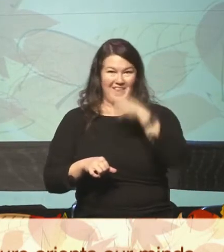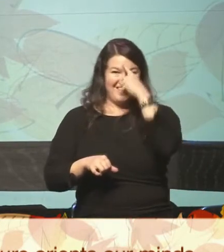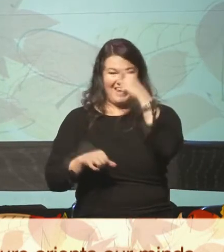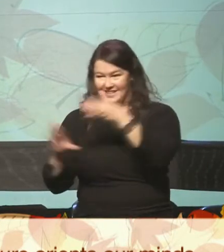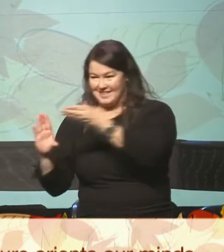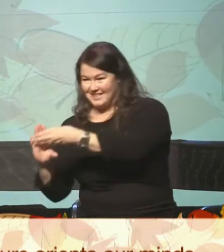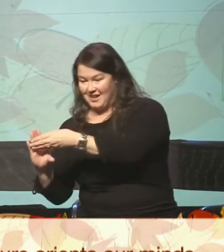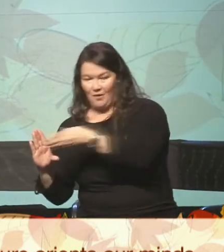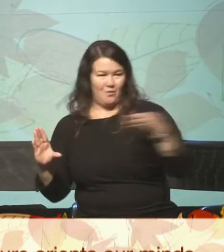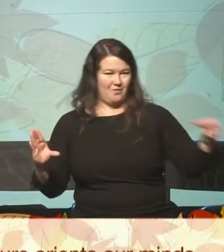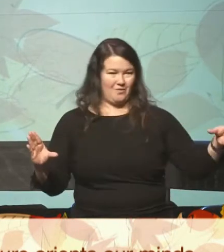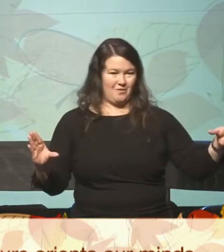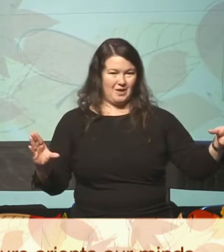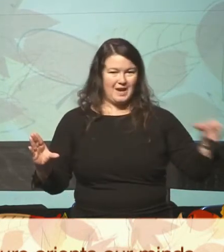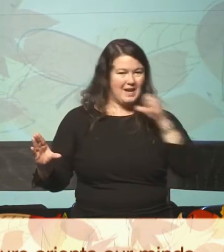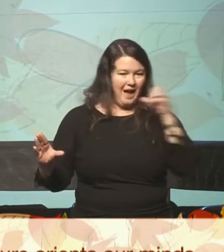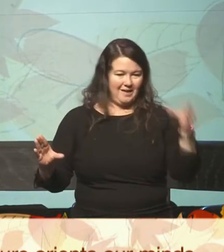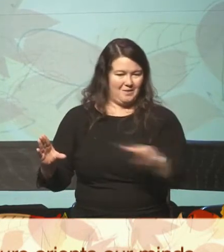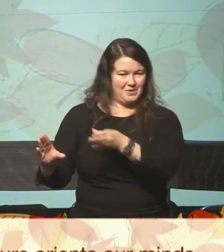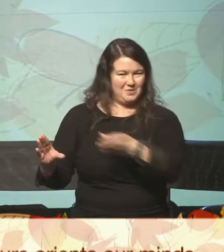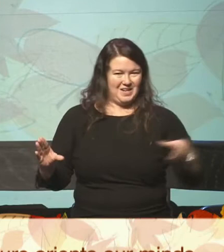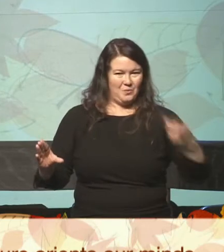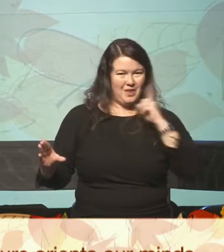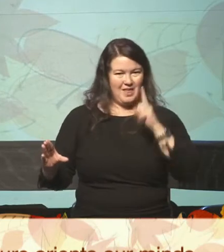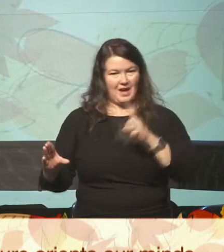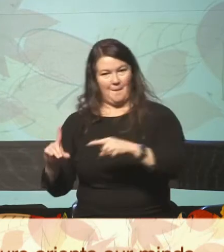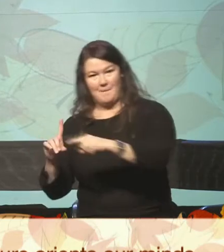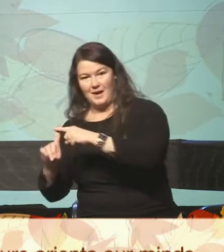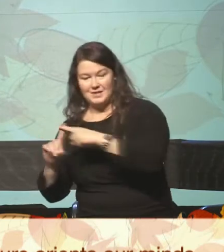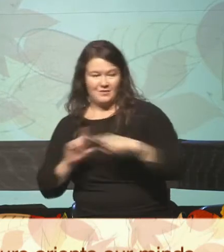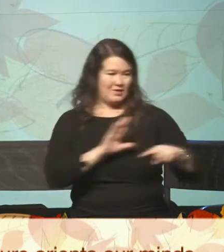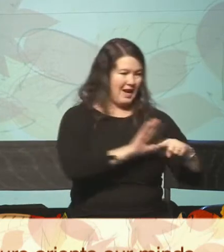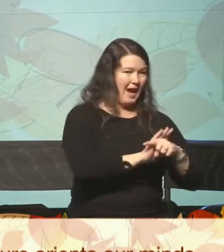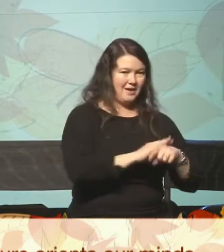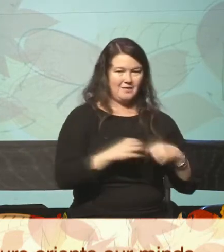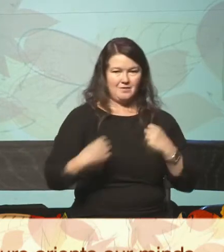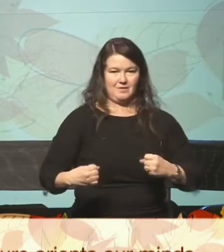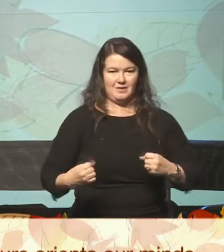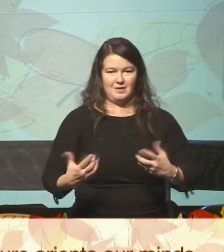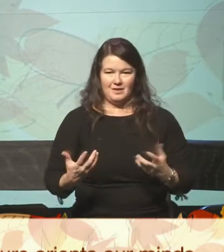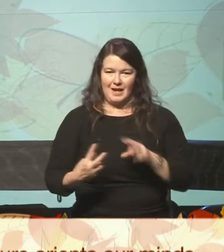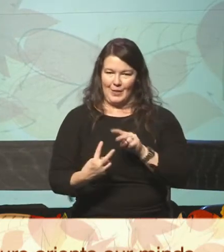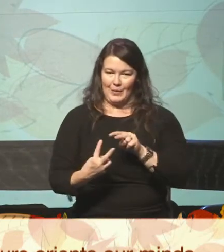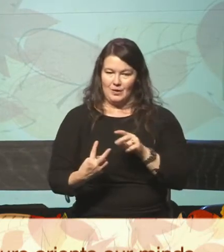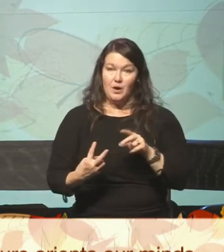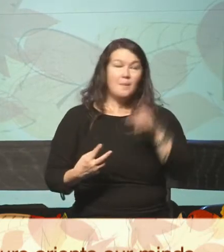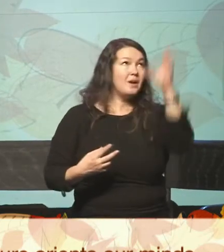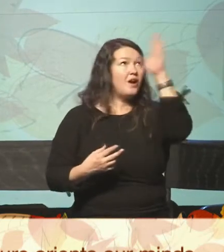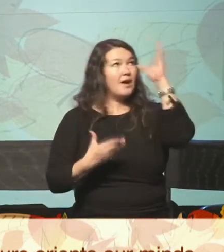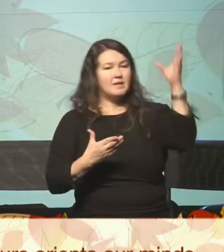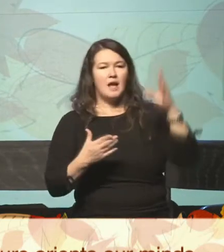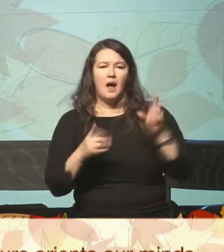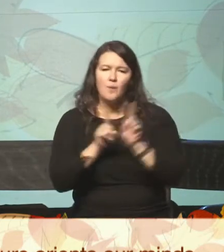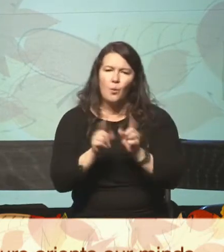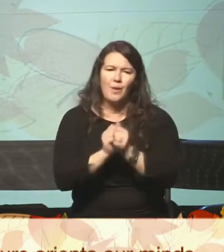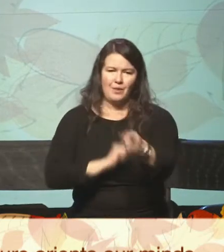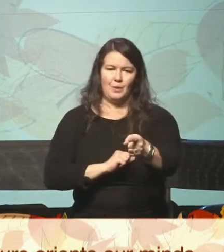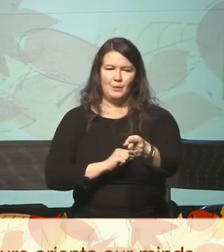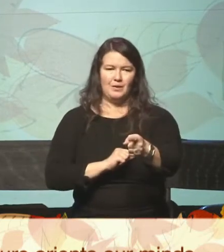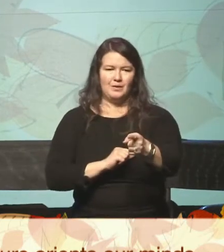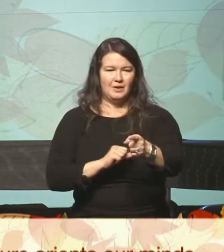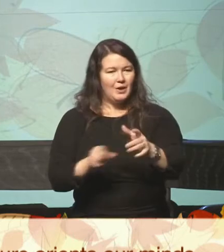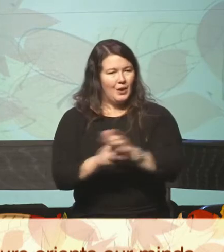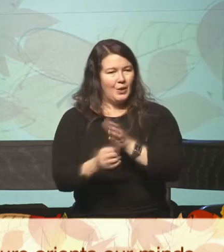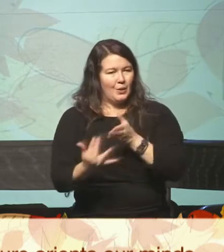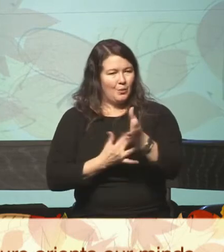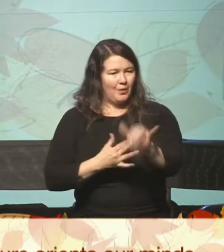what God would say to us is, I'm going to be really with you. I'm going to be really with you in that. And so the way we think